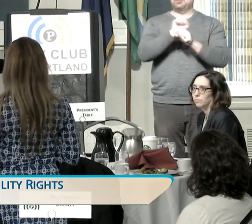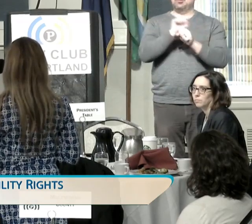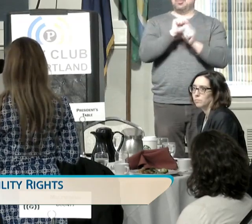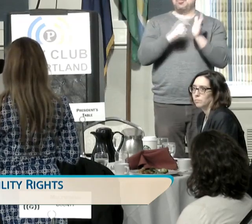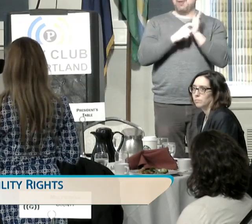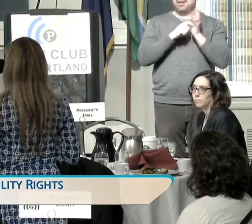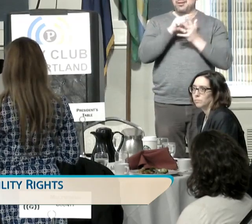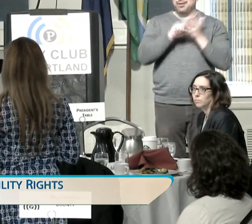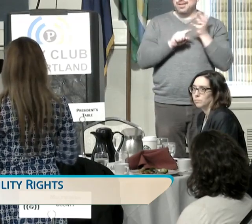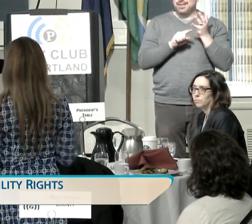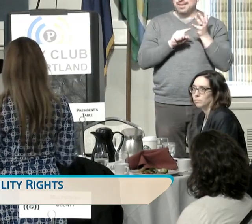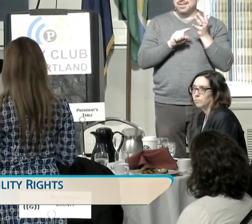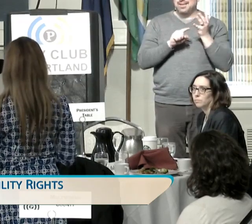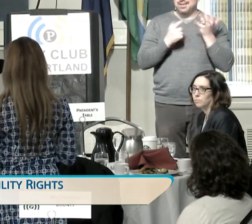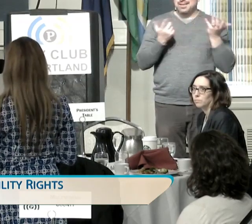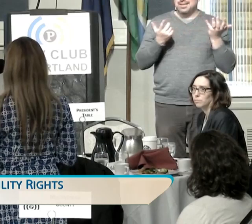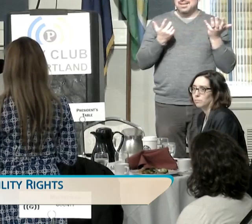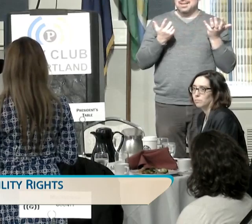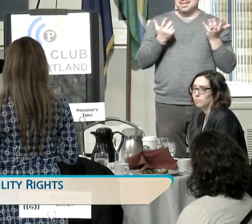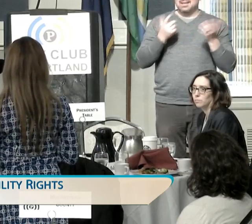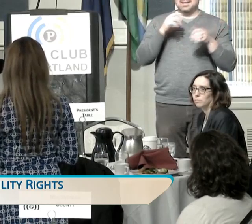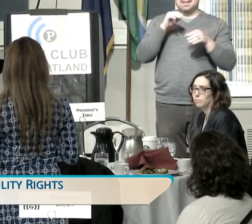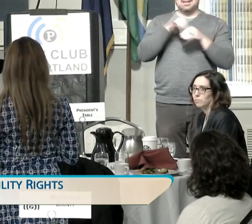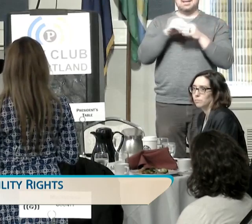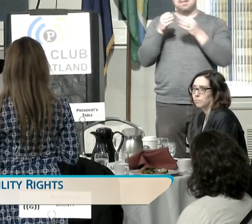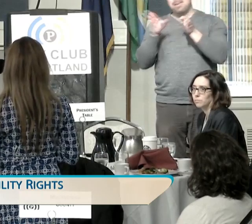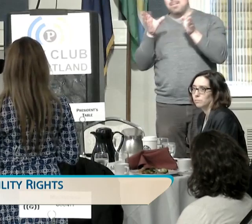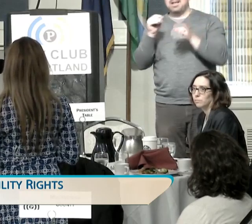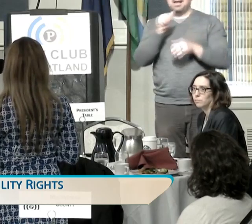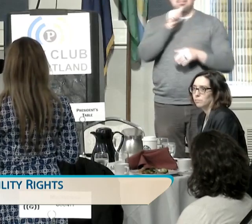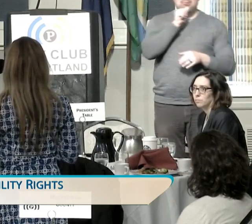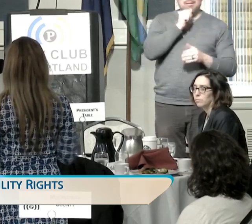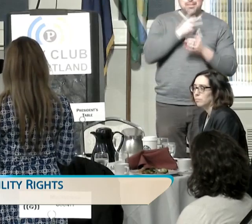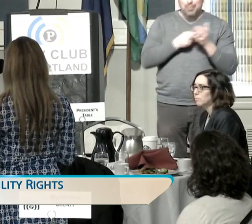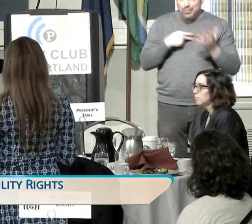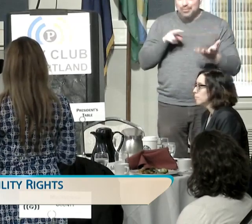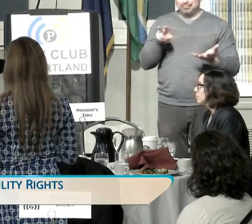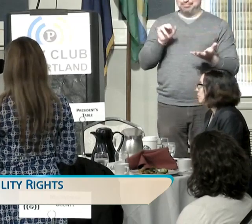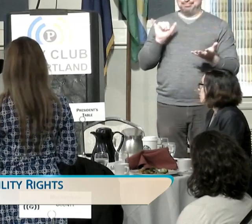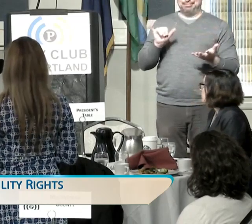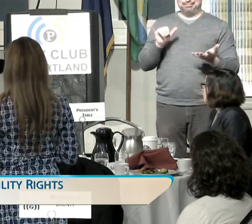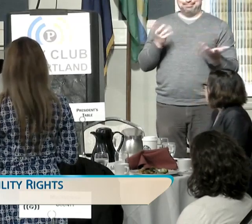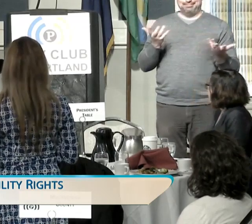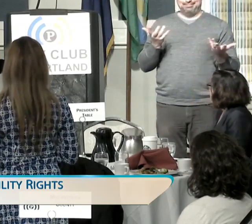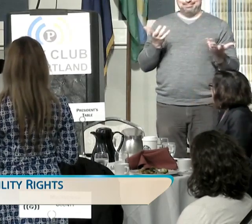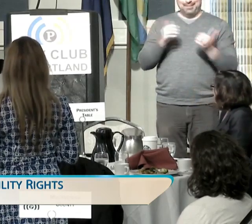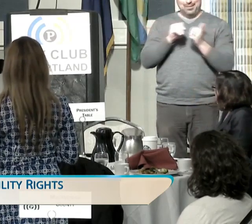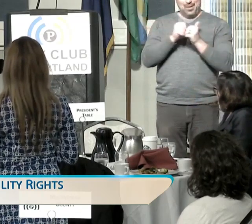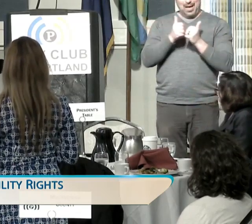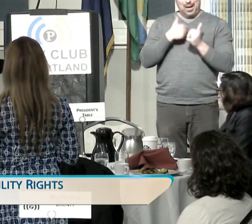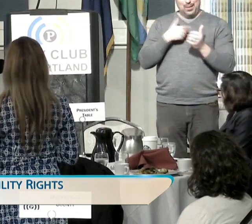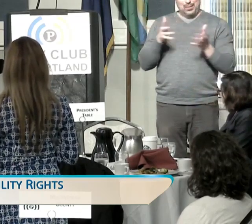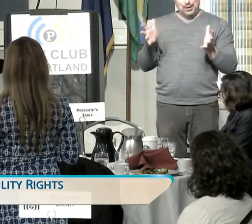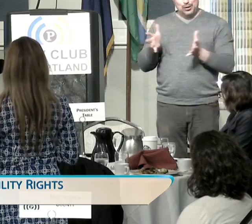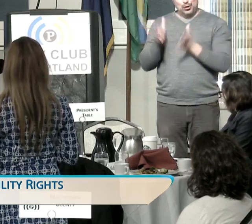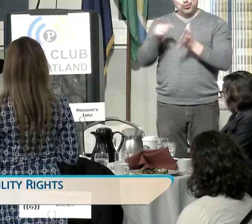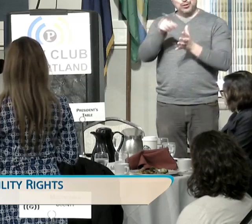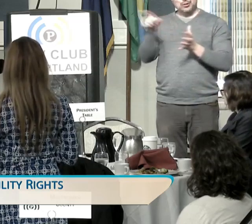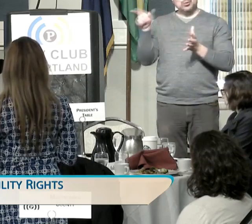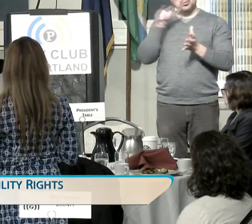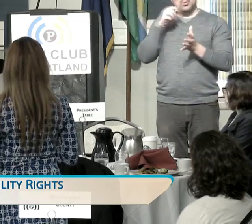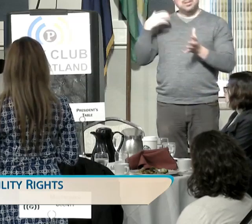criteria, and that's in the public and private sector. So, fundamentally, how do we encourage employers